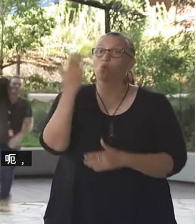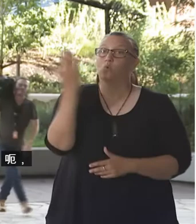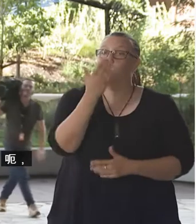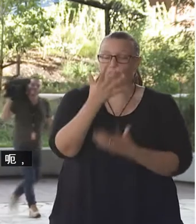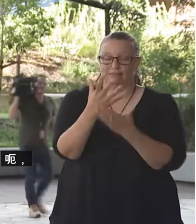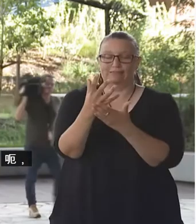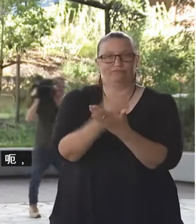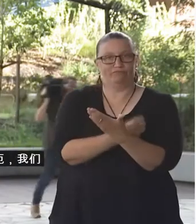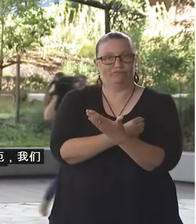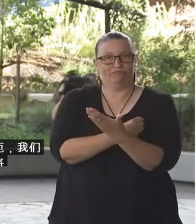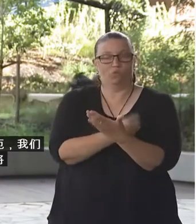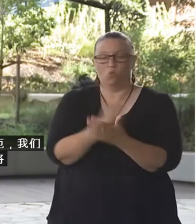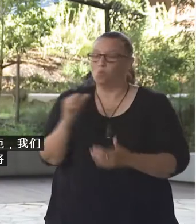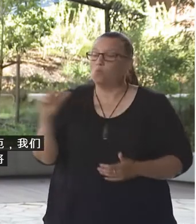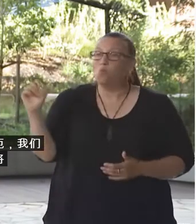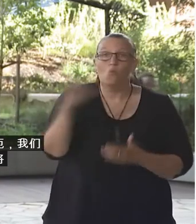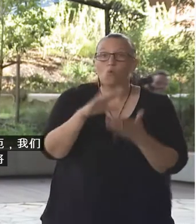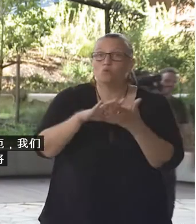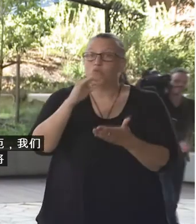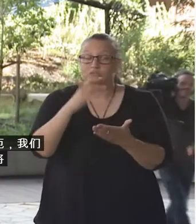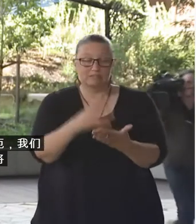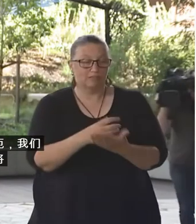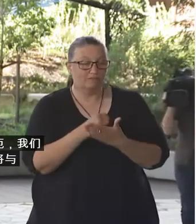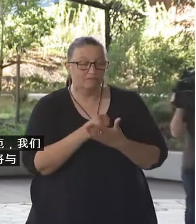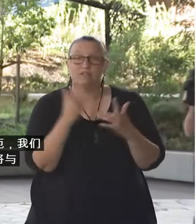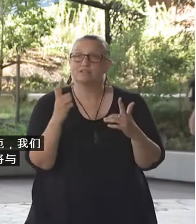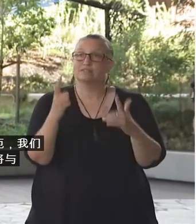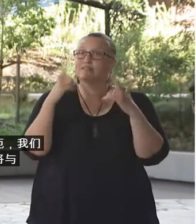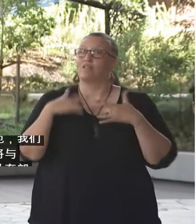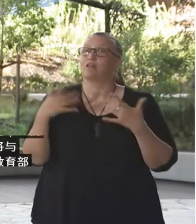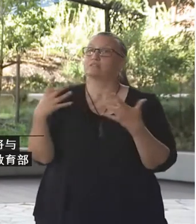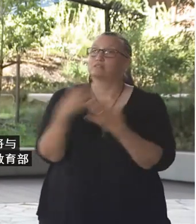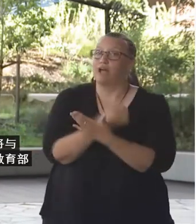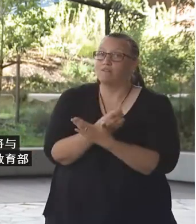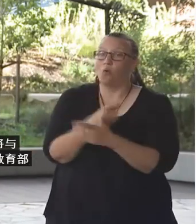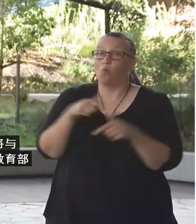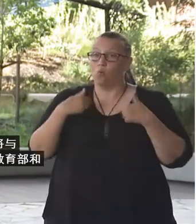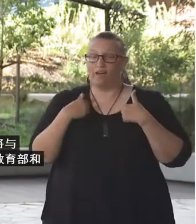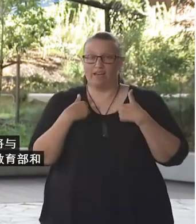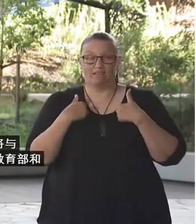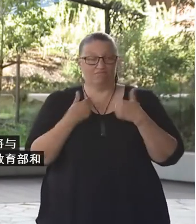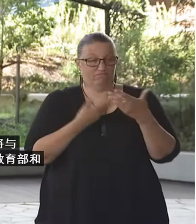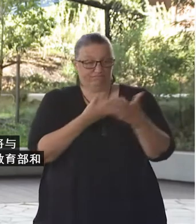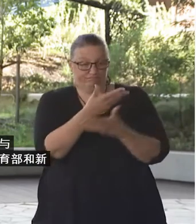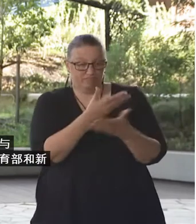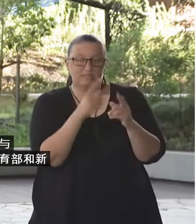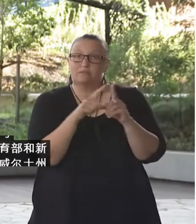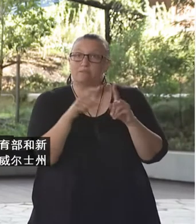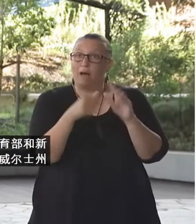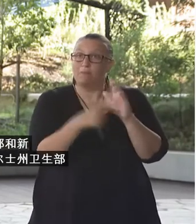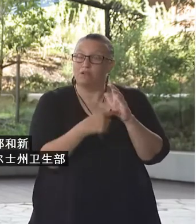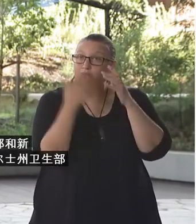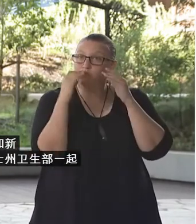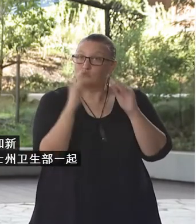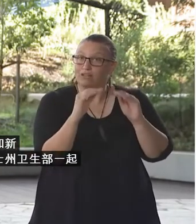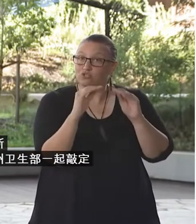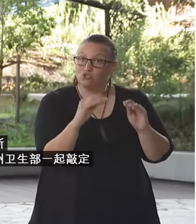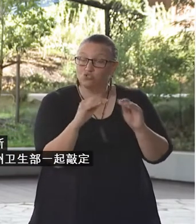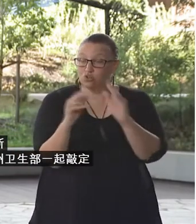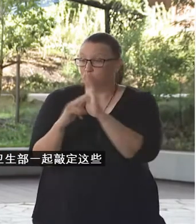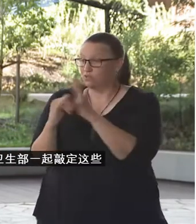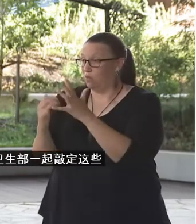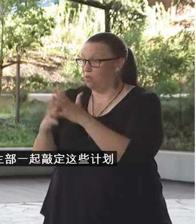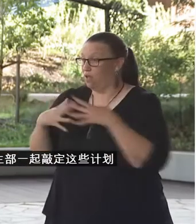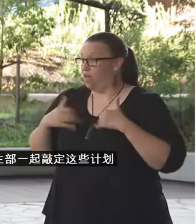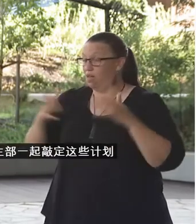agreed yesterday, we will be finalising those plans with the Department of Education and New South Wales Health. We